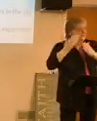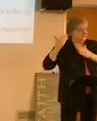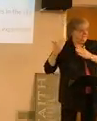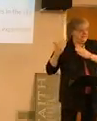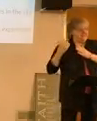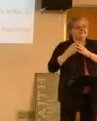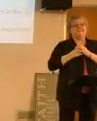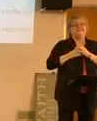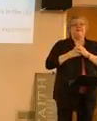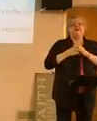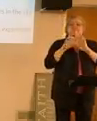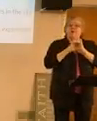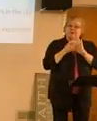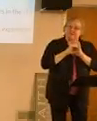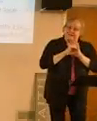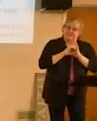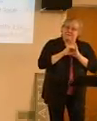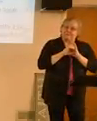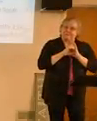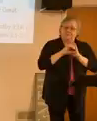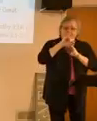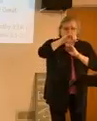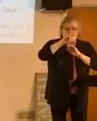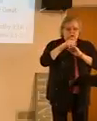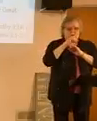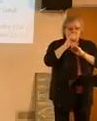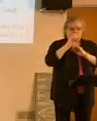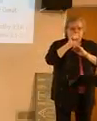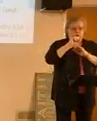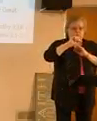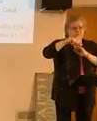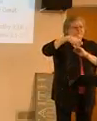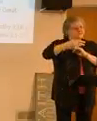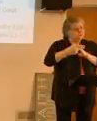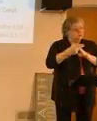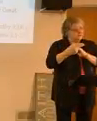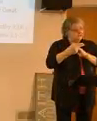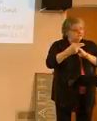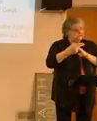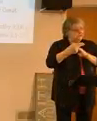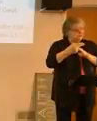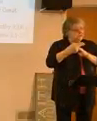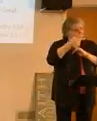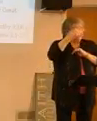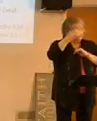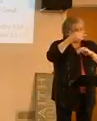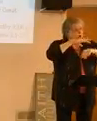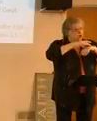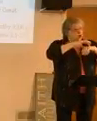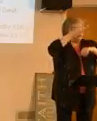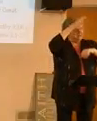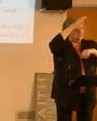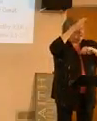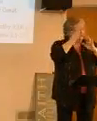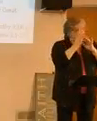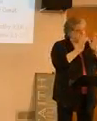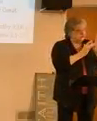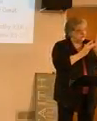past. For example, Joseph, who was to become the earthly father of